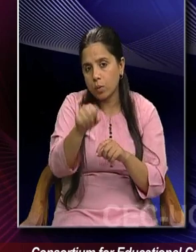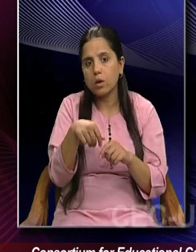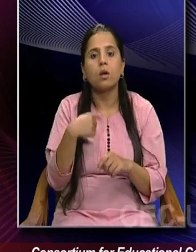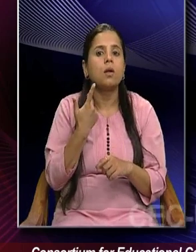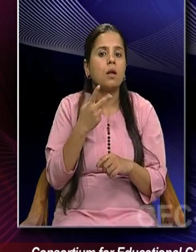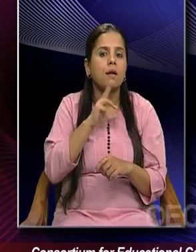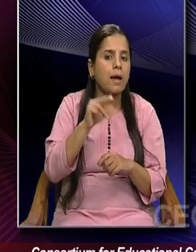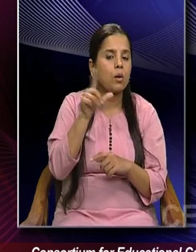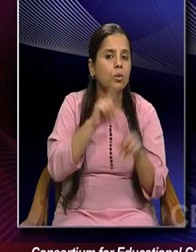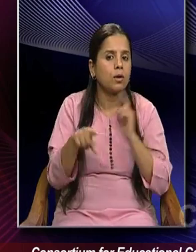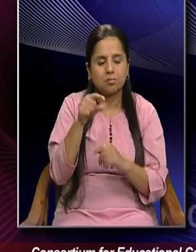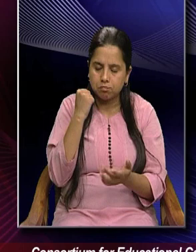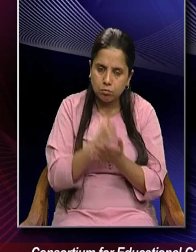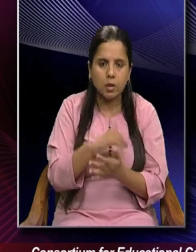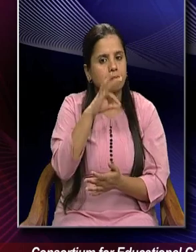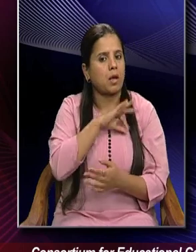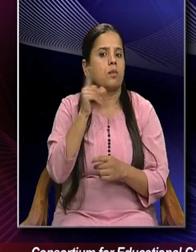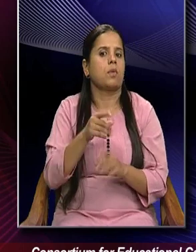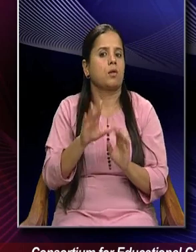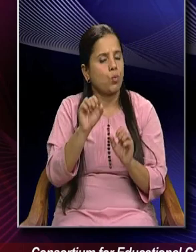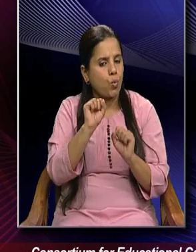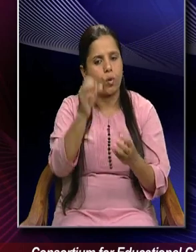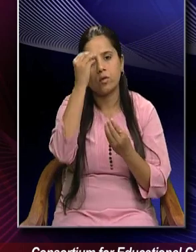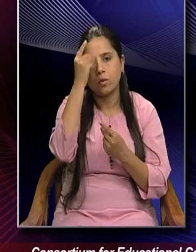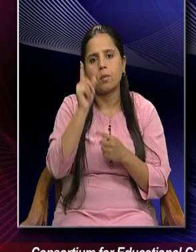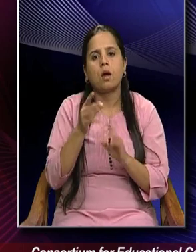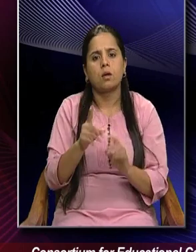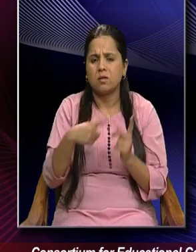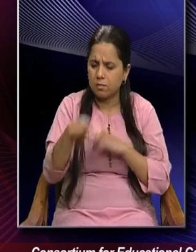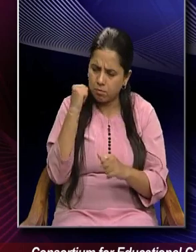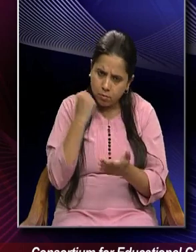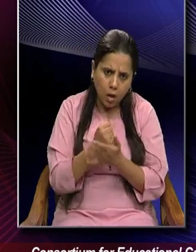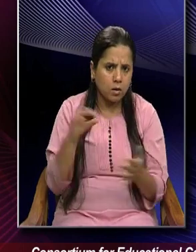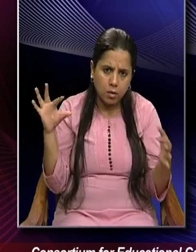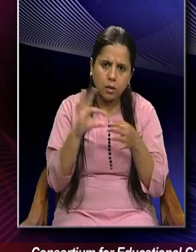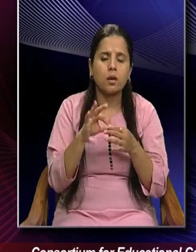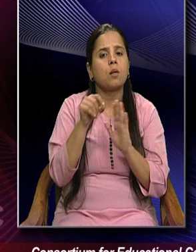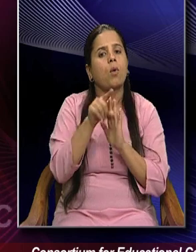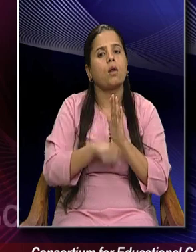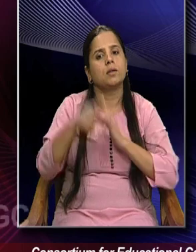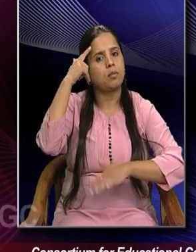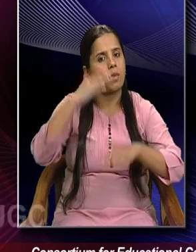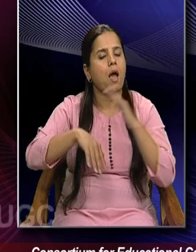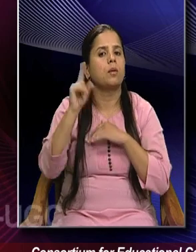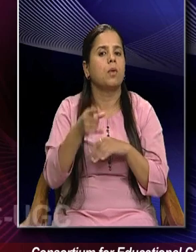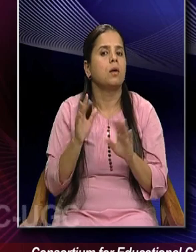local language must be benefited with your information, and they must connect with the policy plan, with